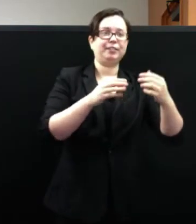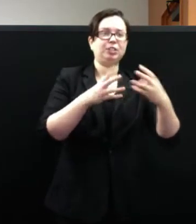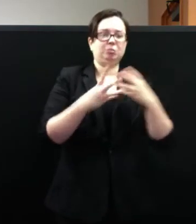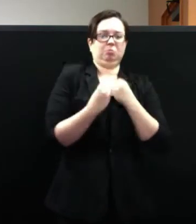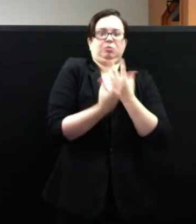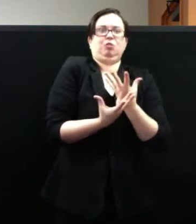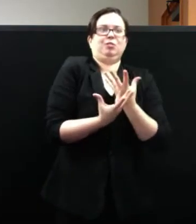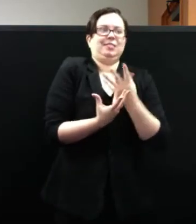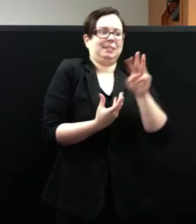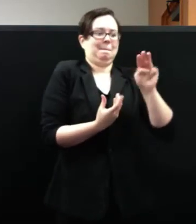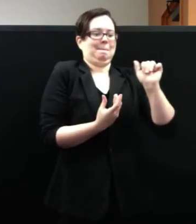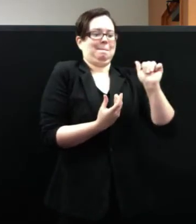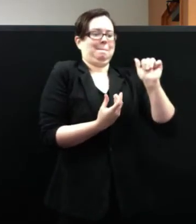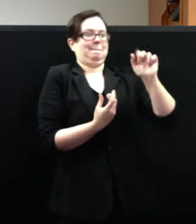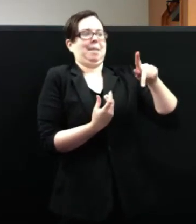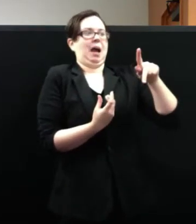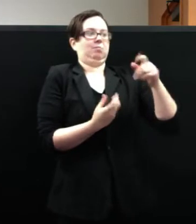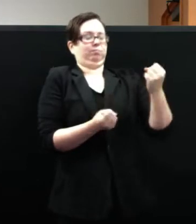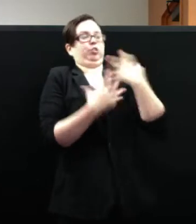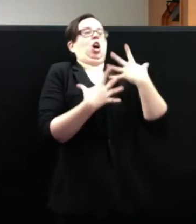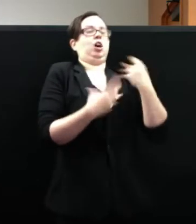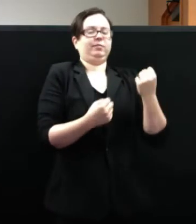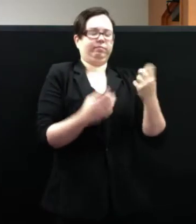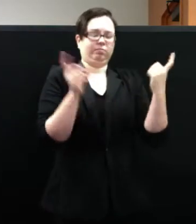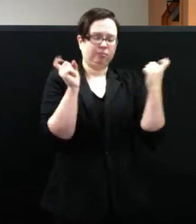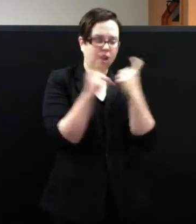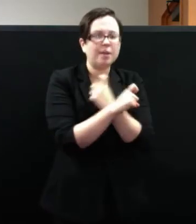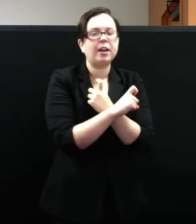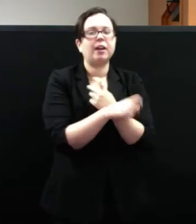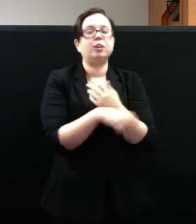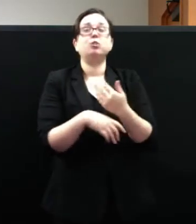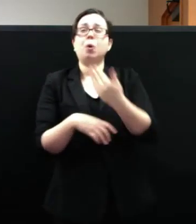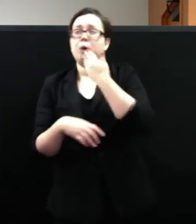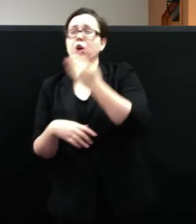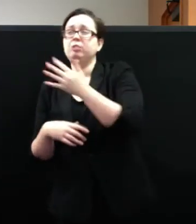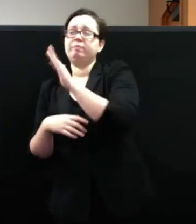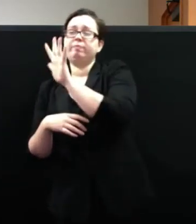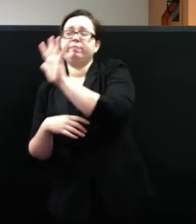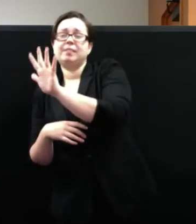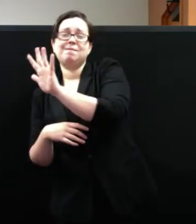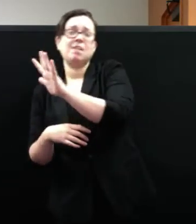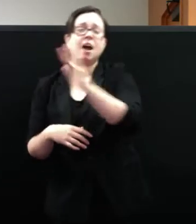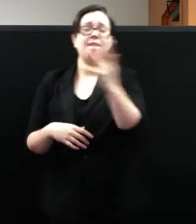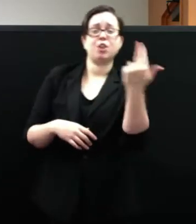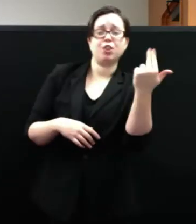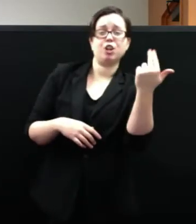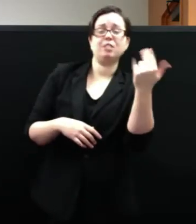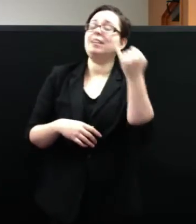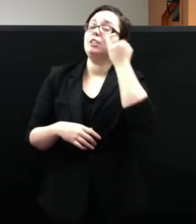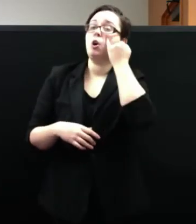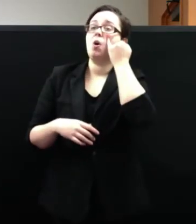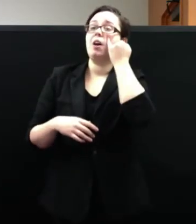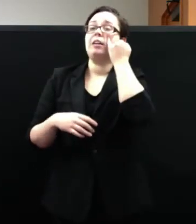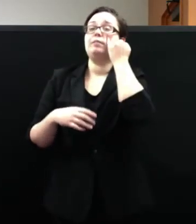too complex. So the sweet spot is between 5 and 13. So if you want to communicate something visually, have between 5